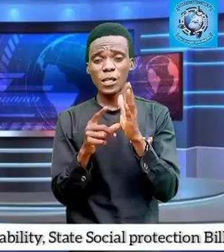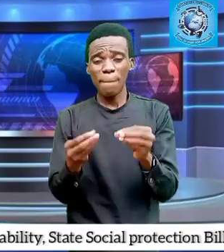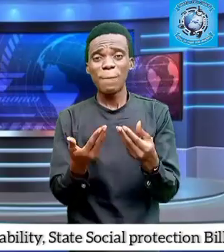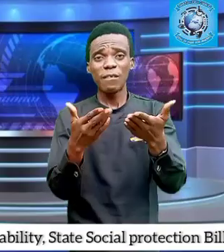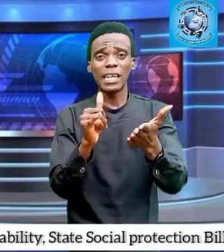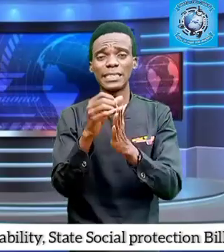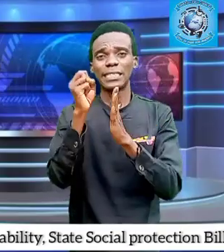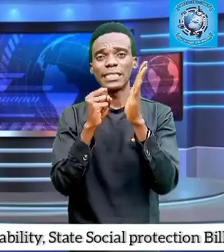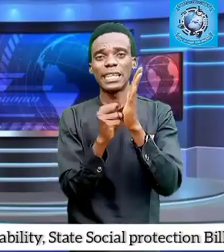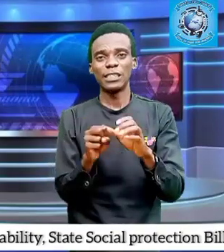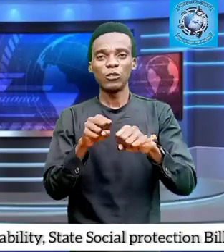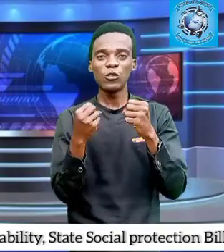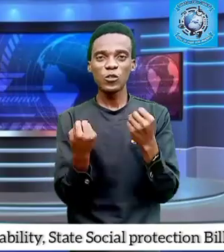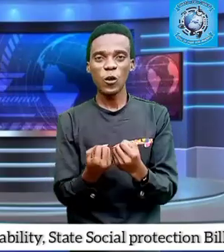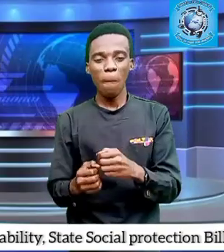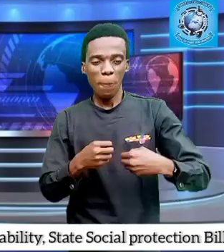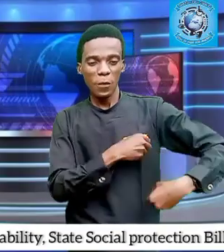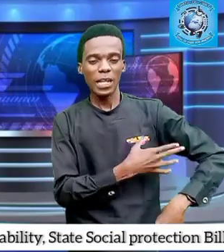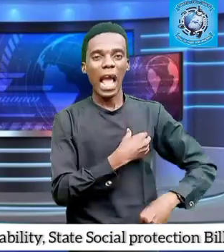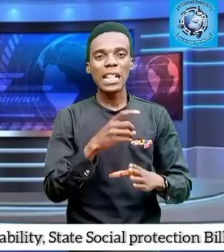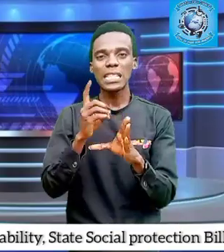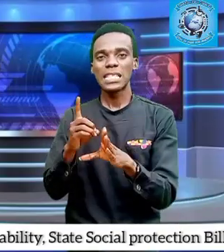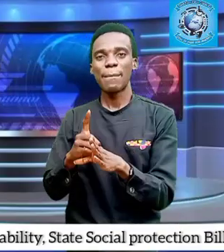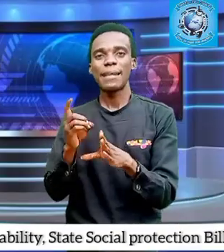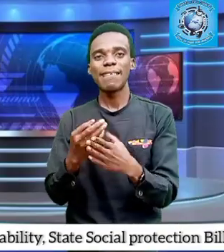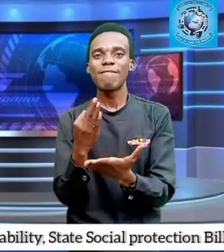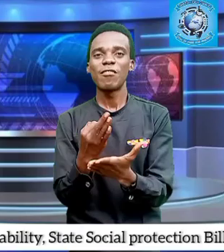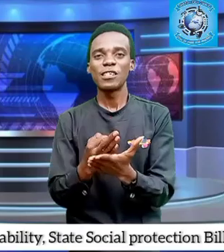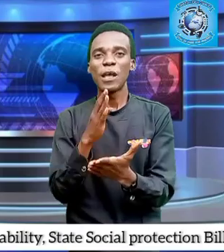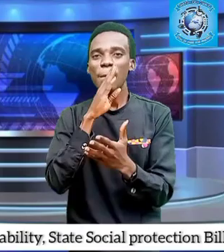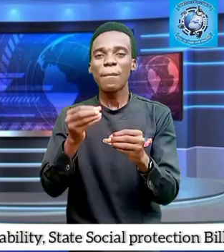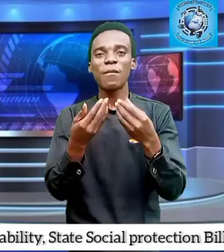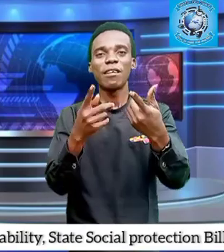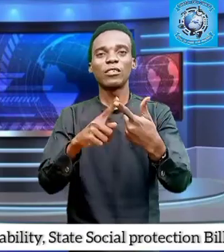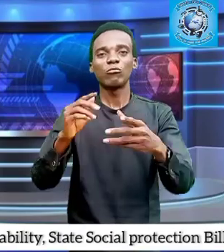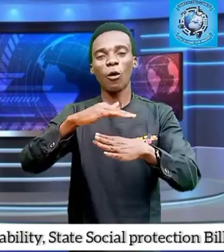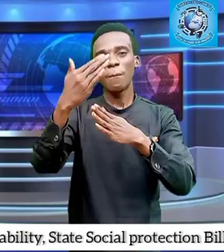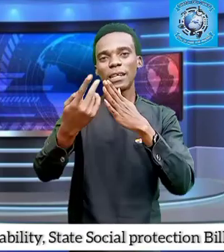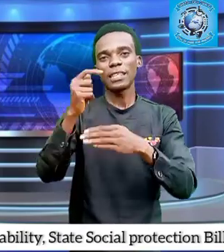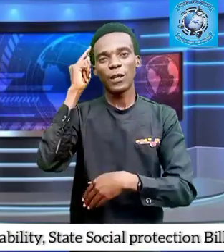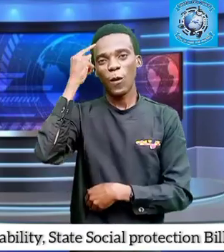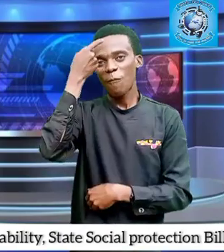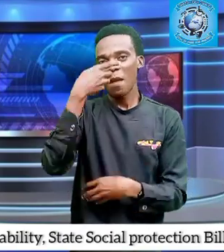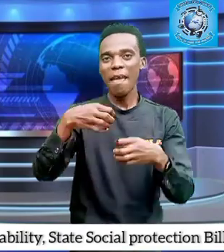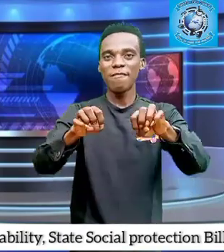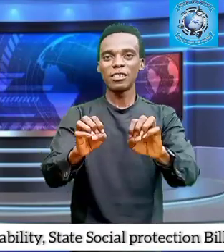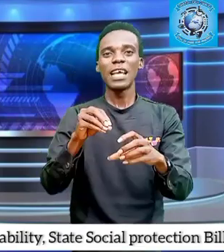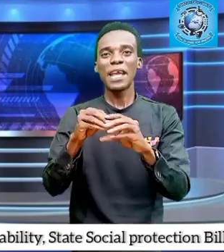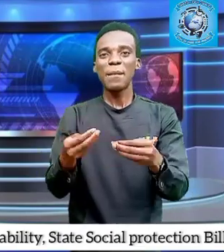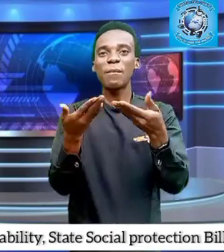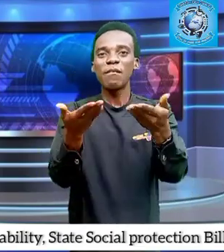the state social protection and disability funds be provided to complement the government's efforts